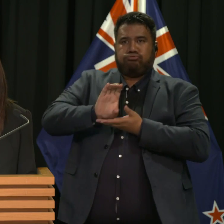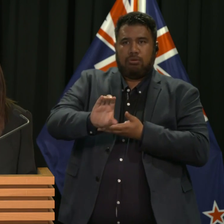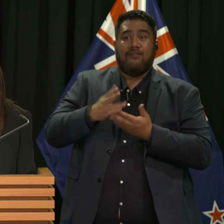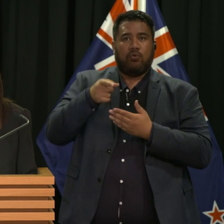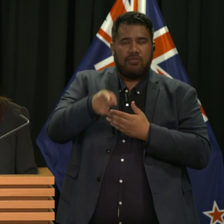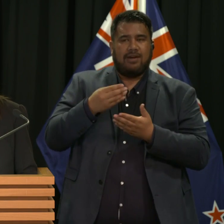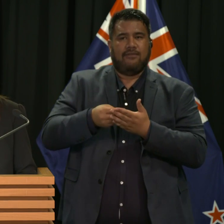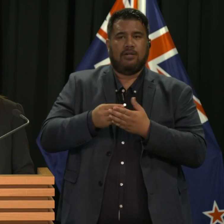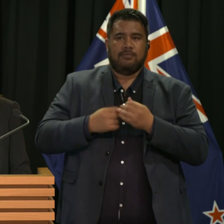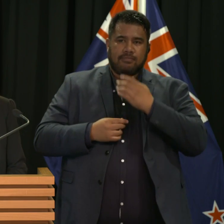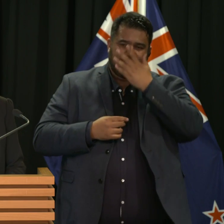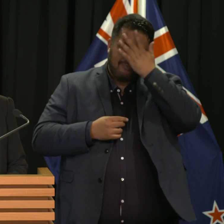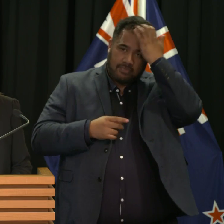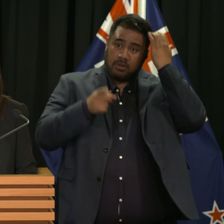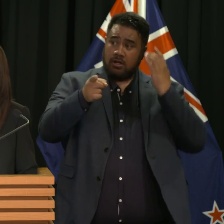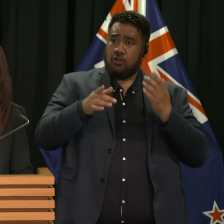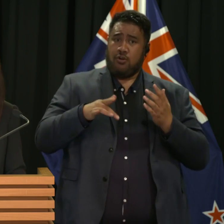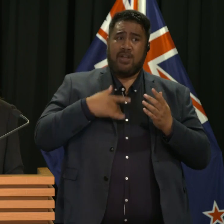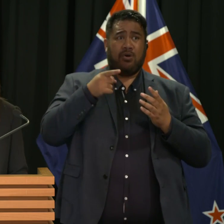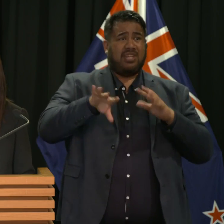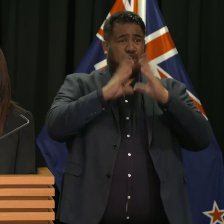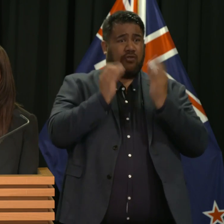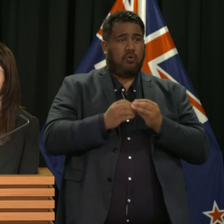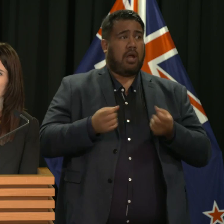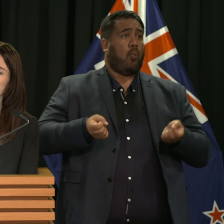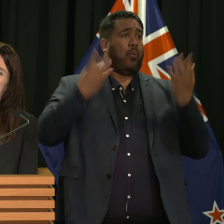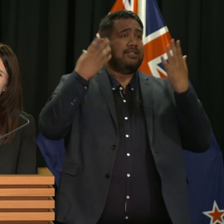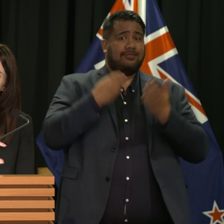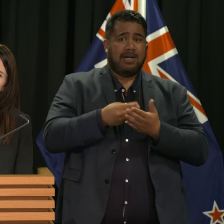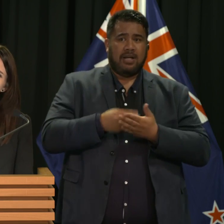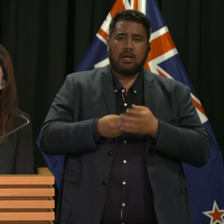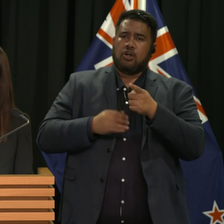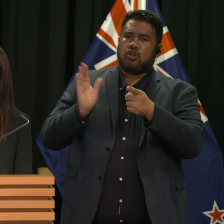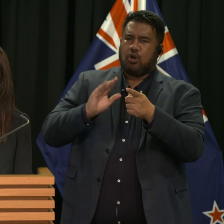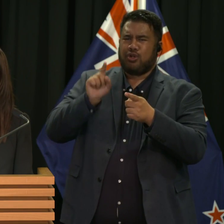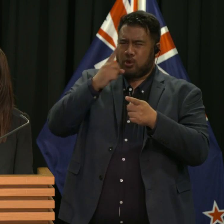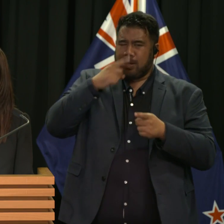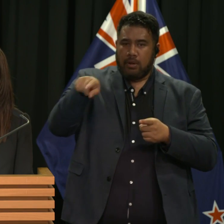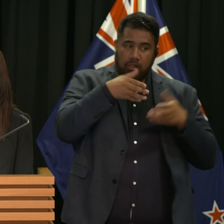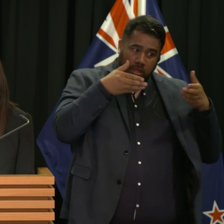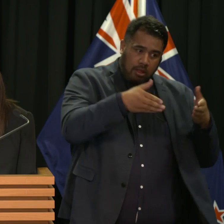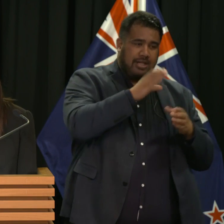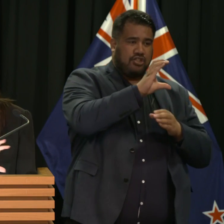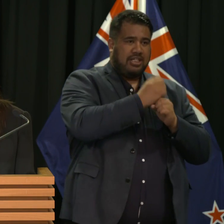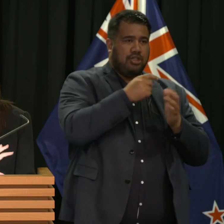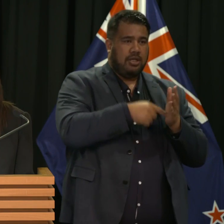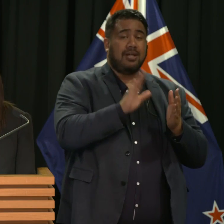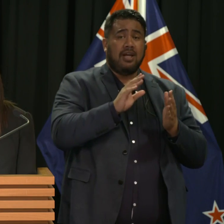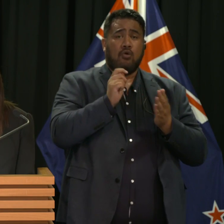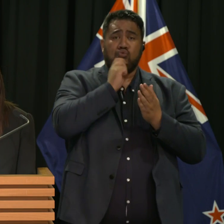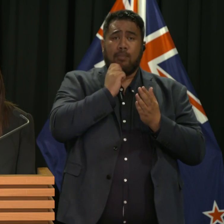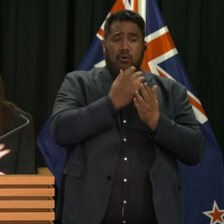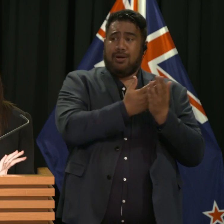tax changes? Waste of money? No, while the fixation has been quite clearly on the capital gains tax elements of the report, they make up